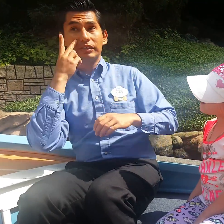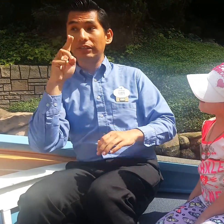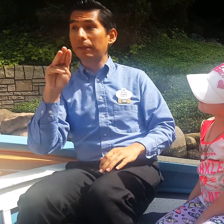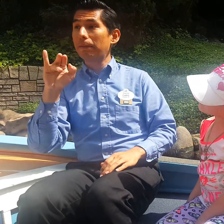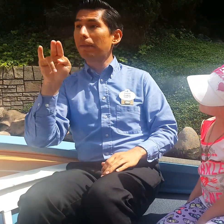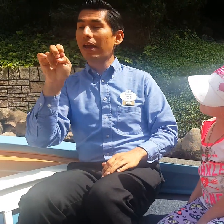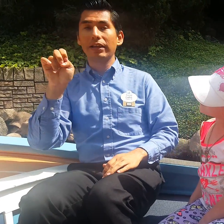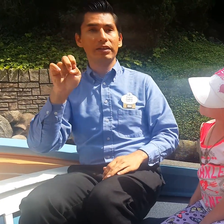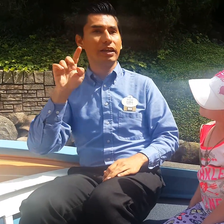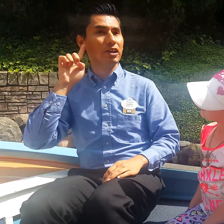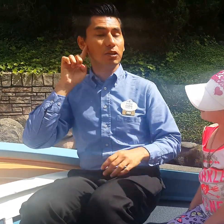work.